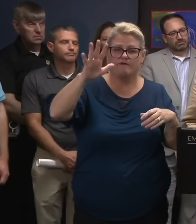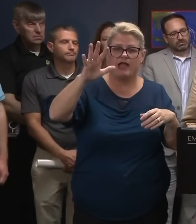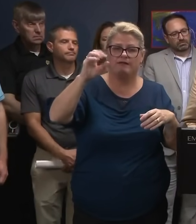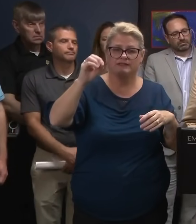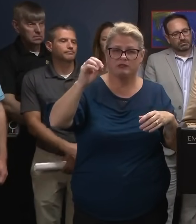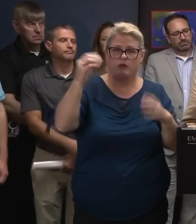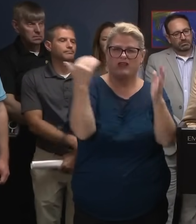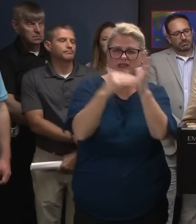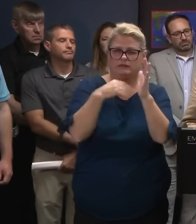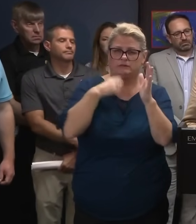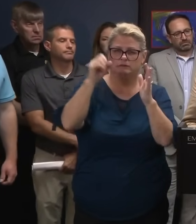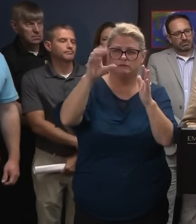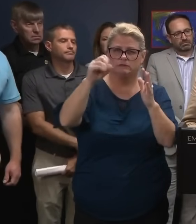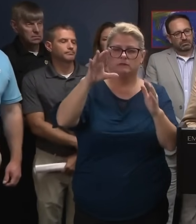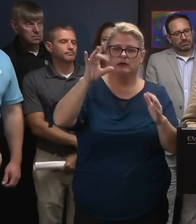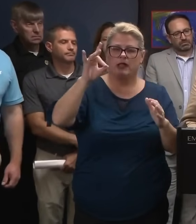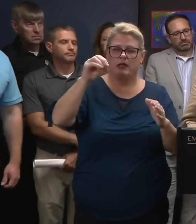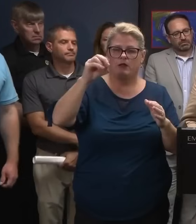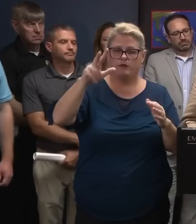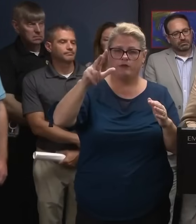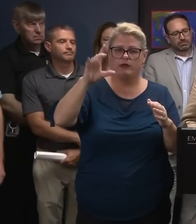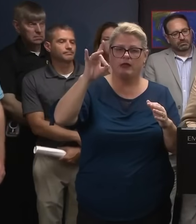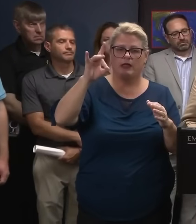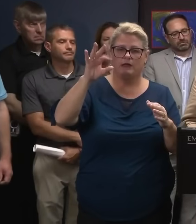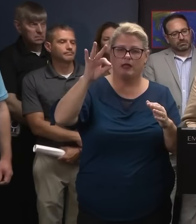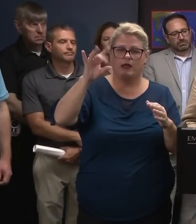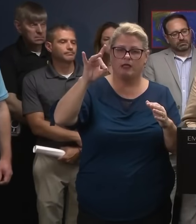803-898-4050. Again,